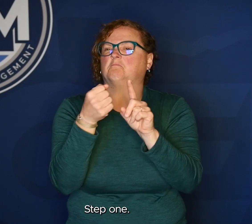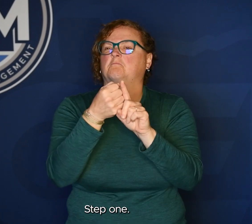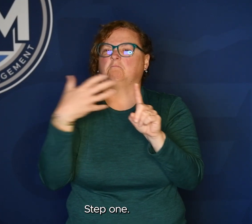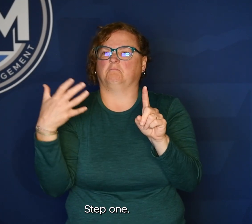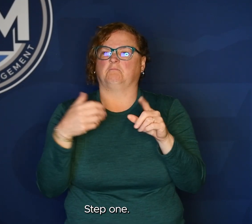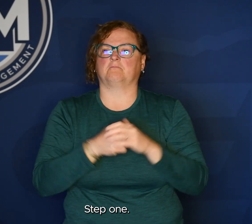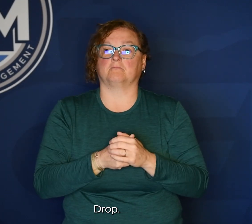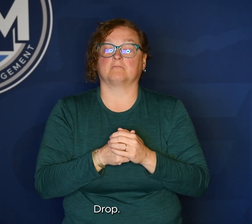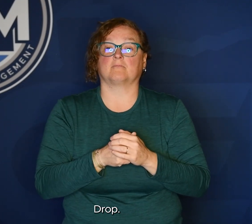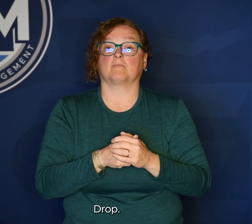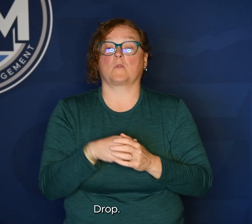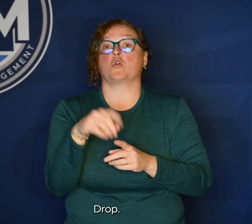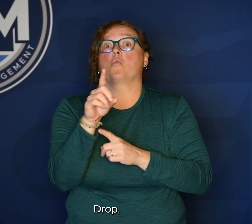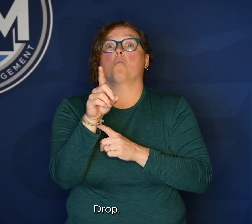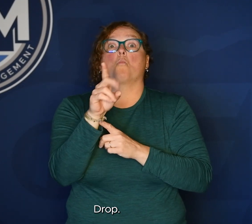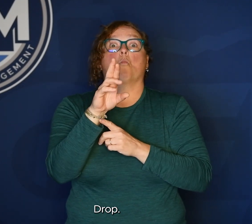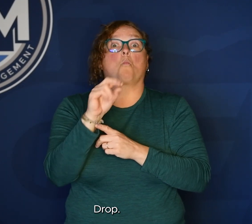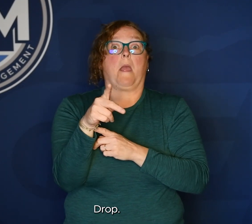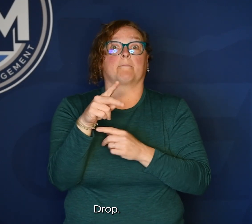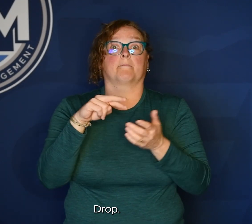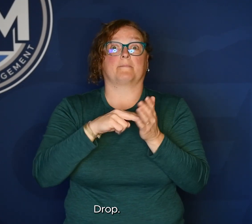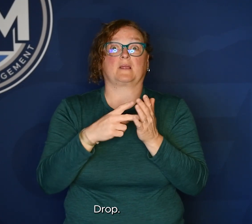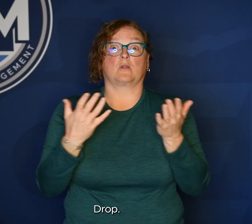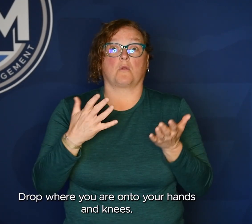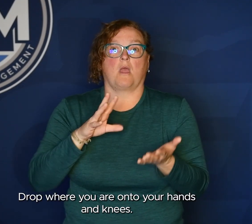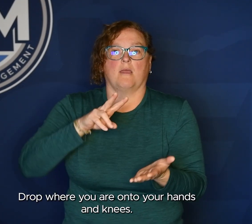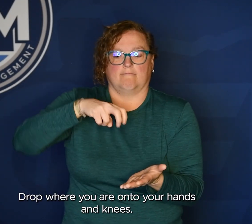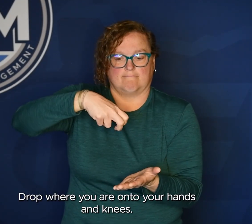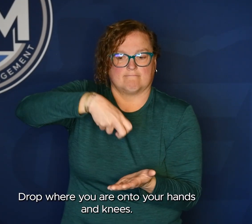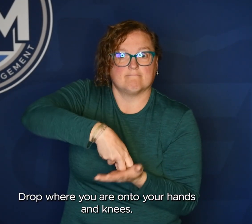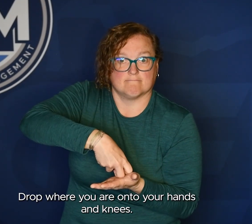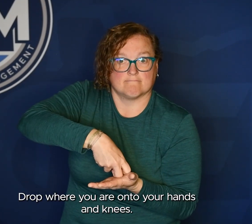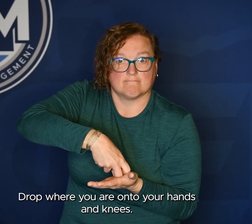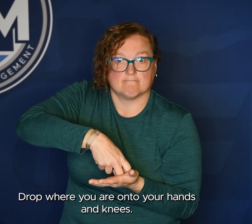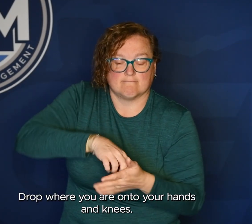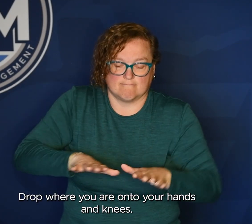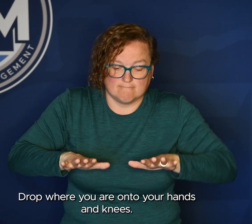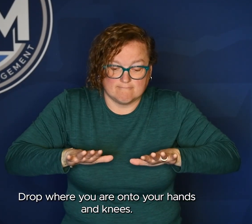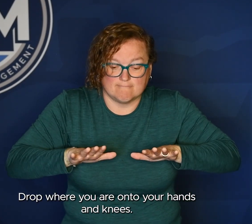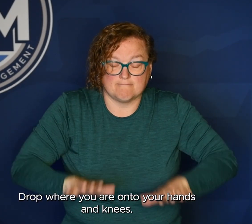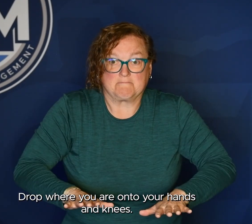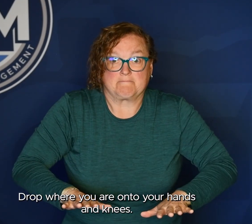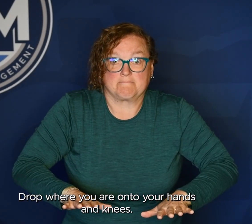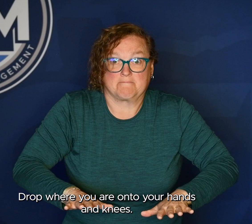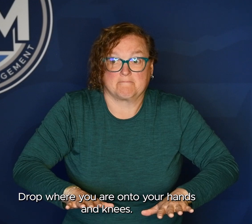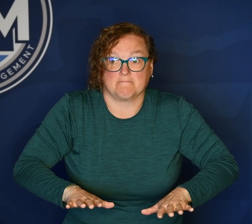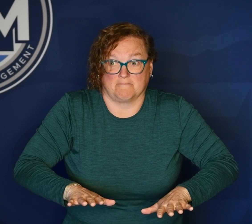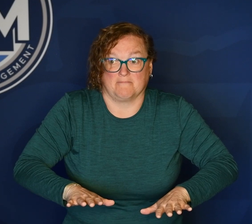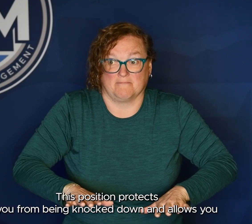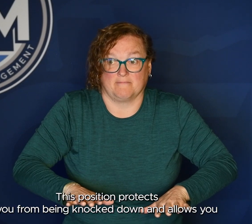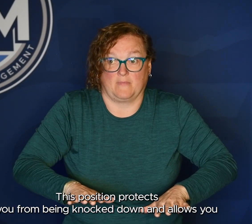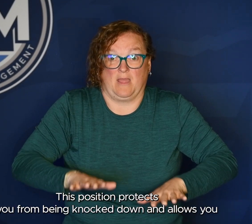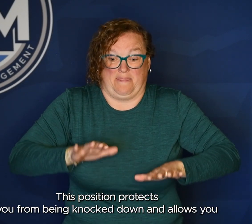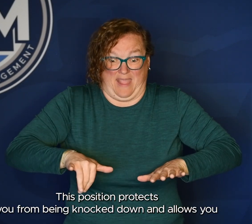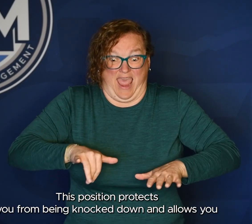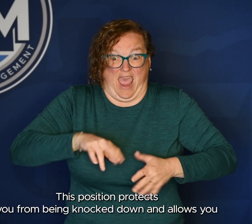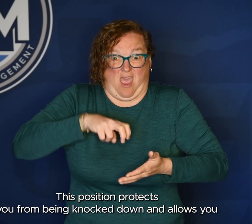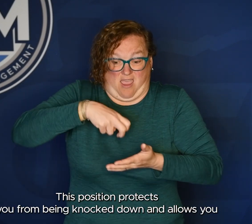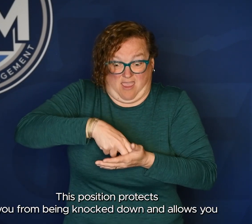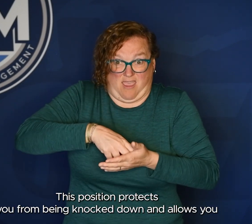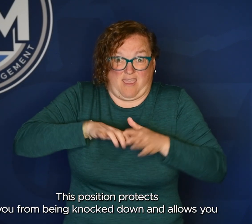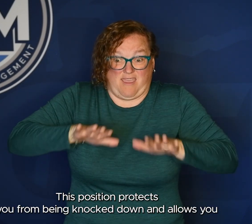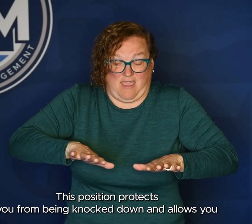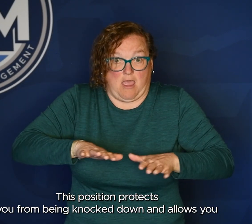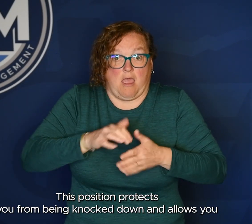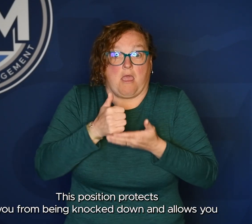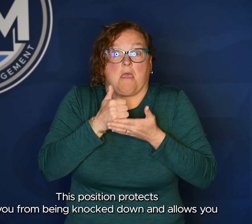Step 1. Drop. Drop where you are onto your hands and knees. This position